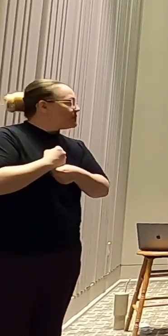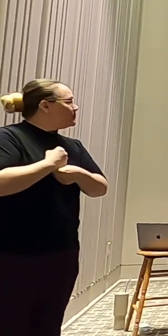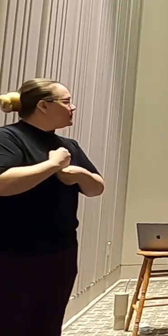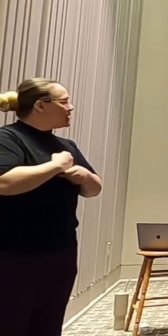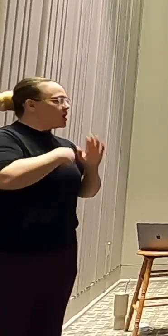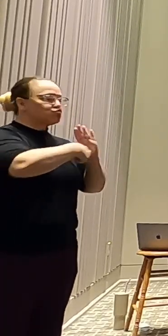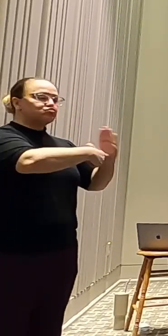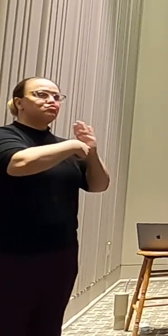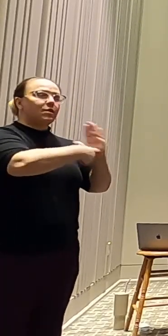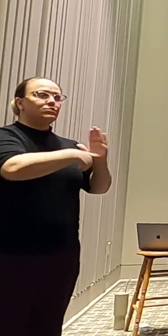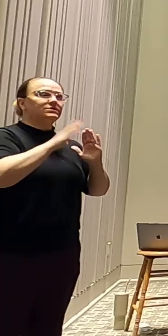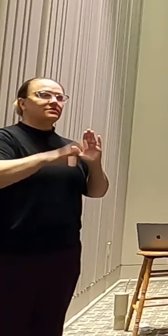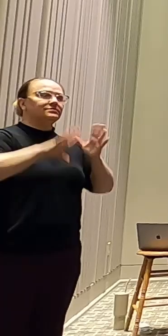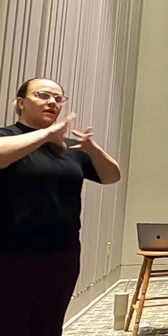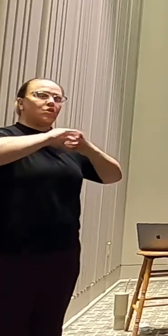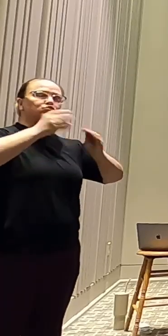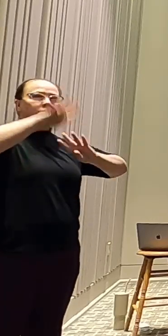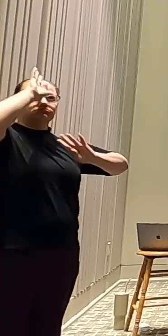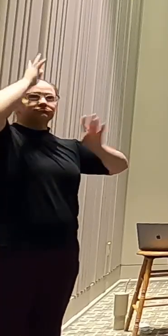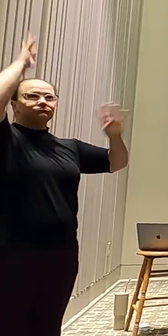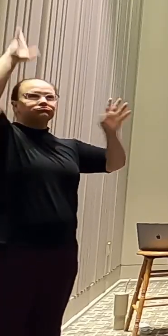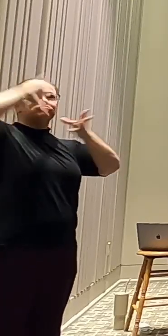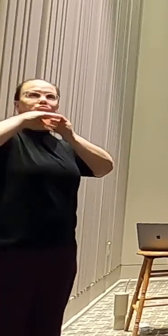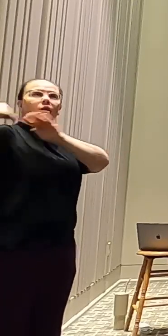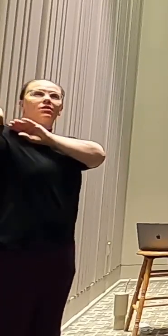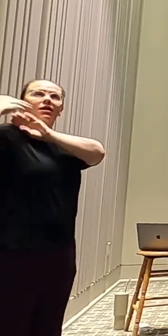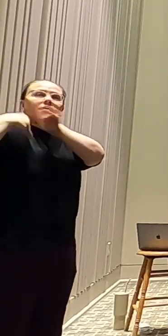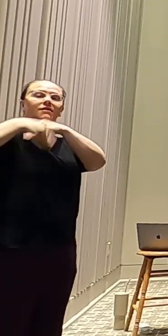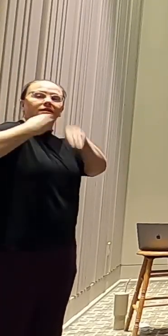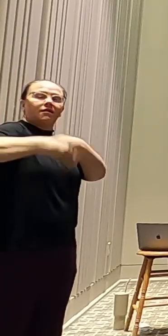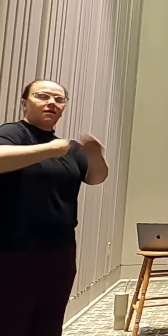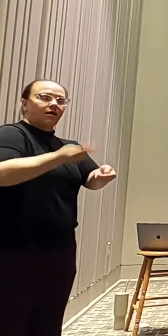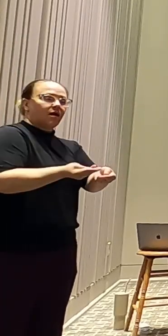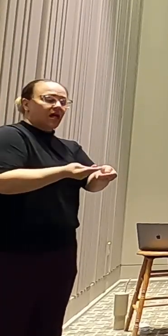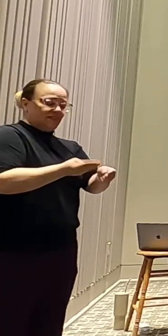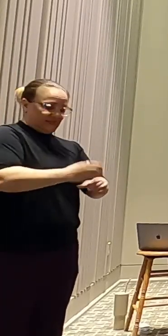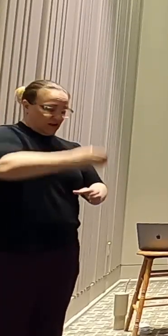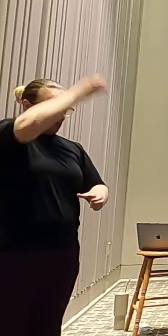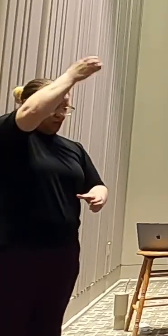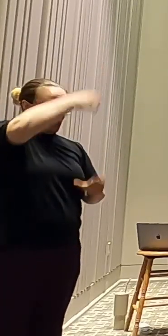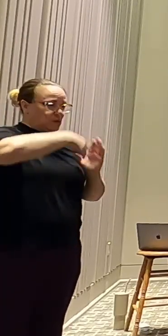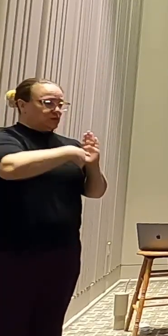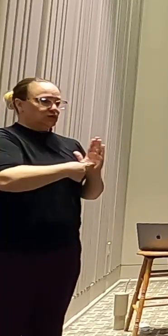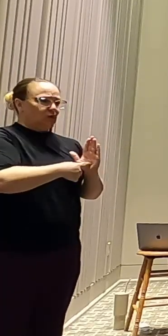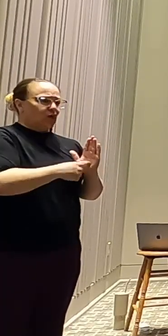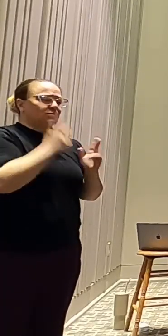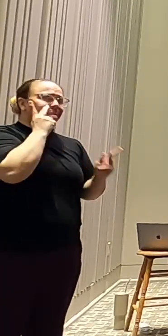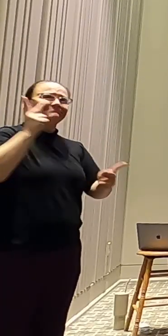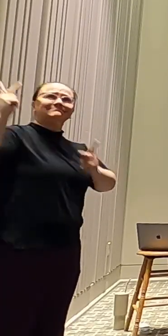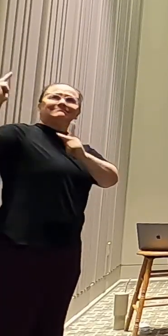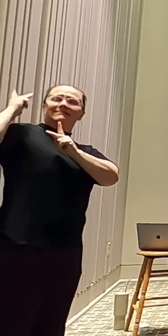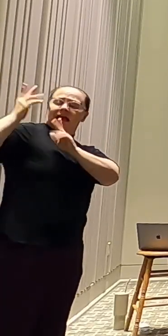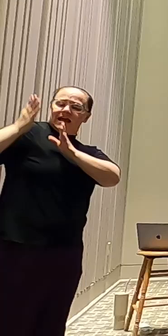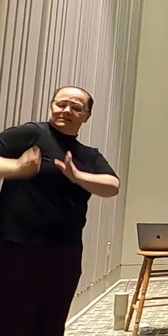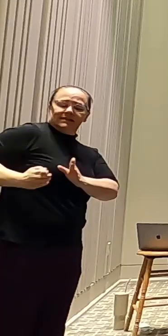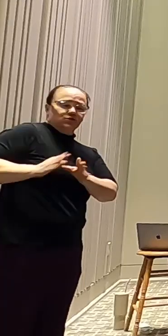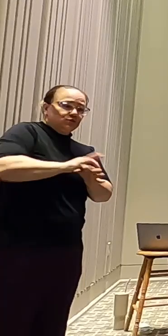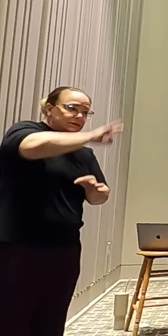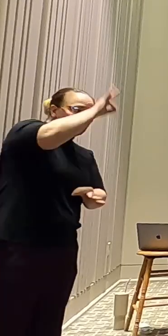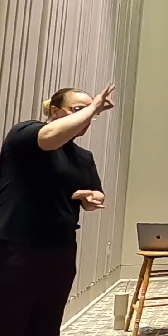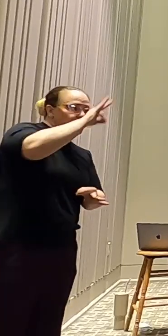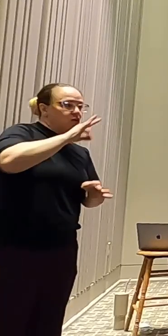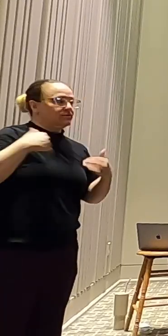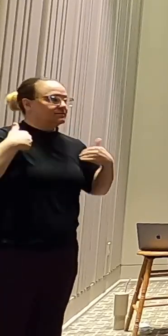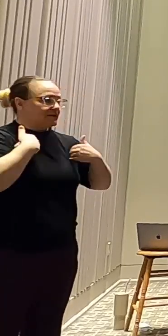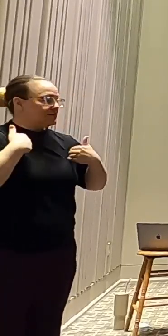mythology, and there's also a totem pole with figures that represent ancestral spirits, supernatural beings, as well as the Martin clan